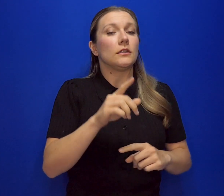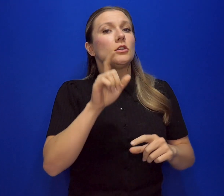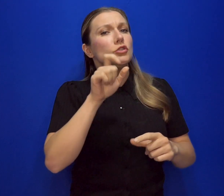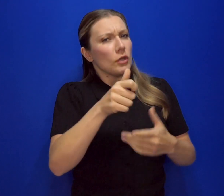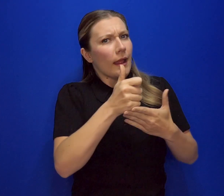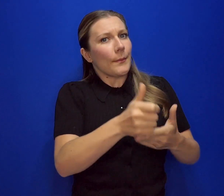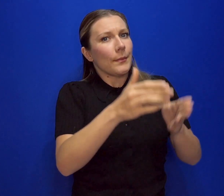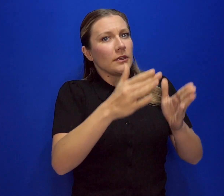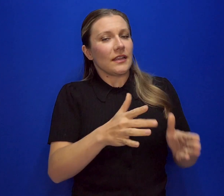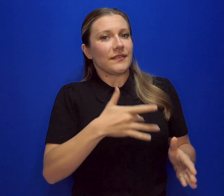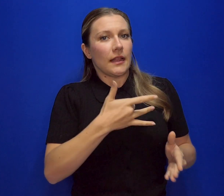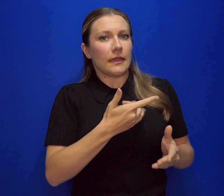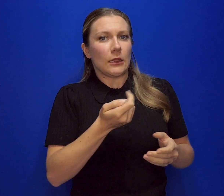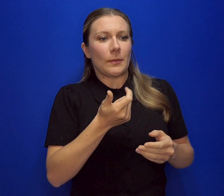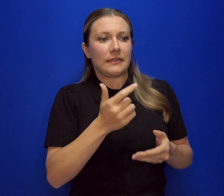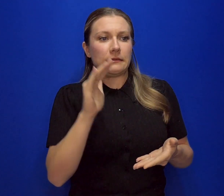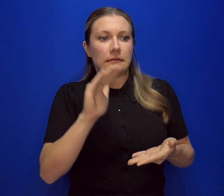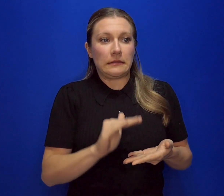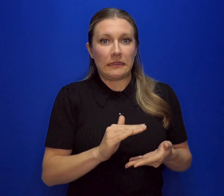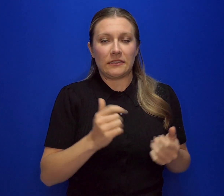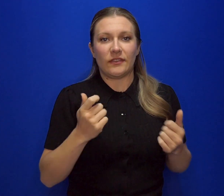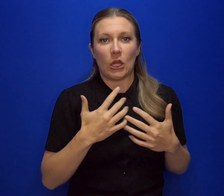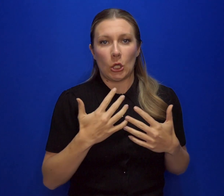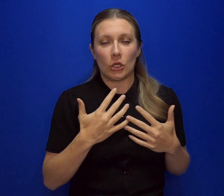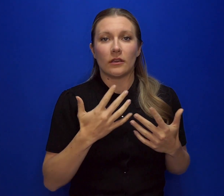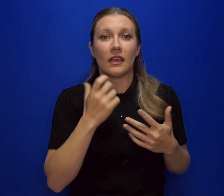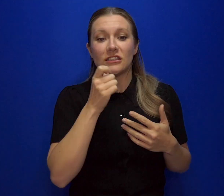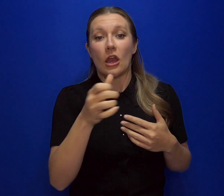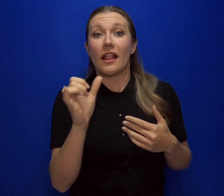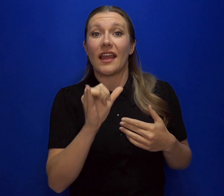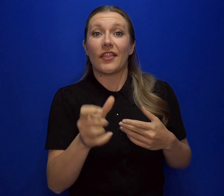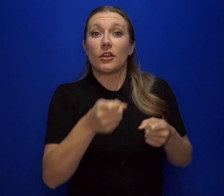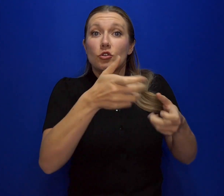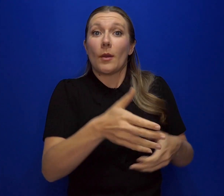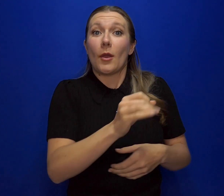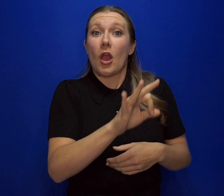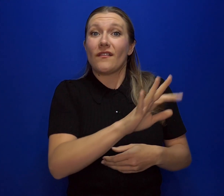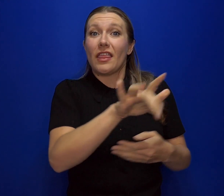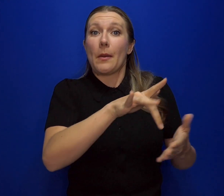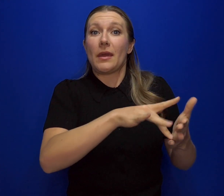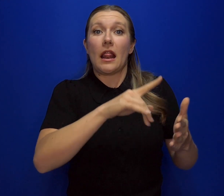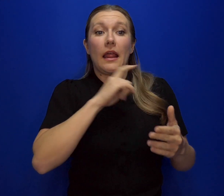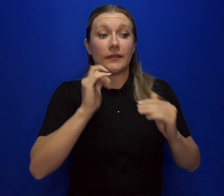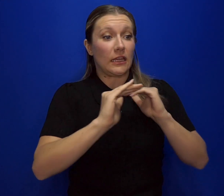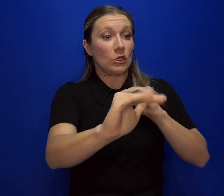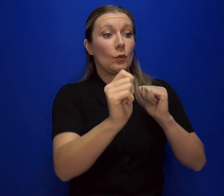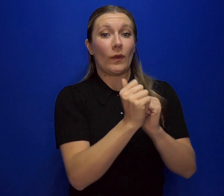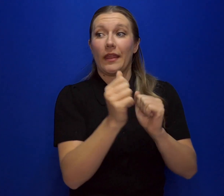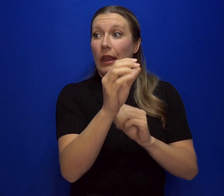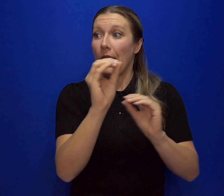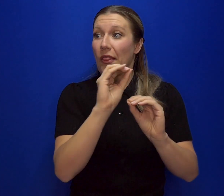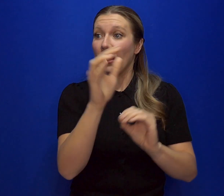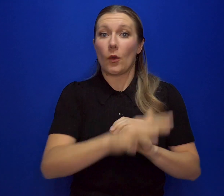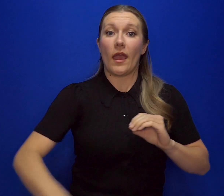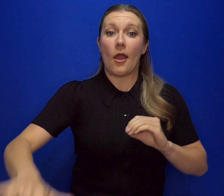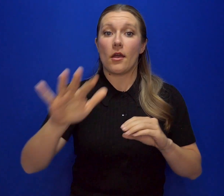less fear in using it, right? It's not like they're dropping you off in the middle of the desert with nothing around